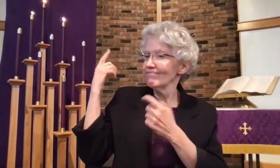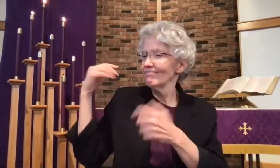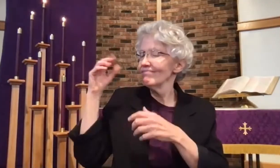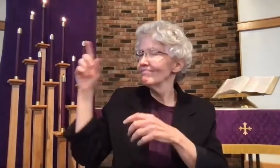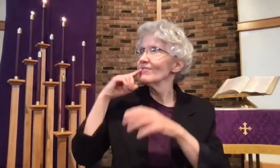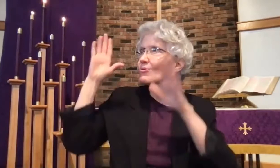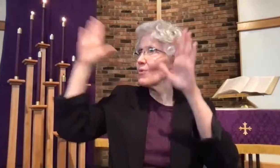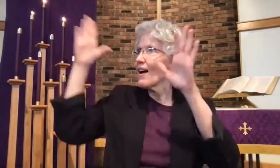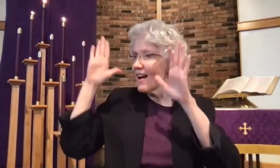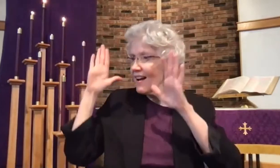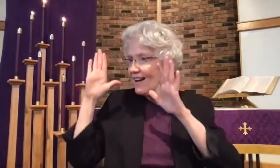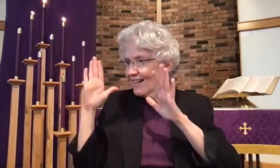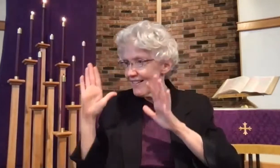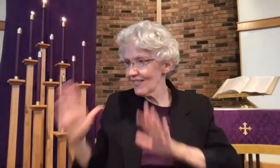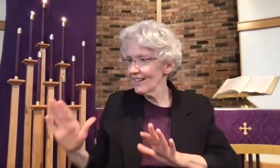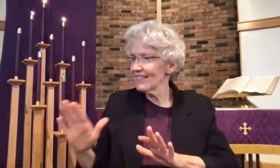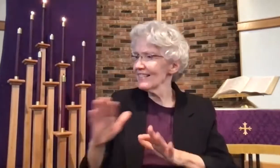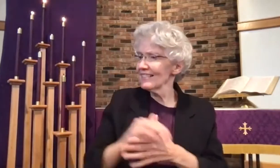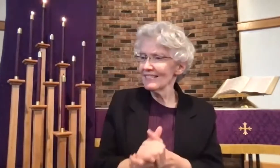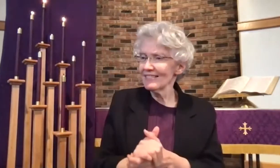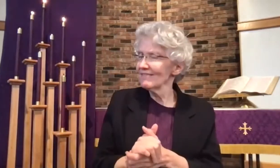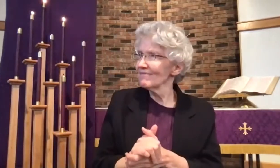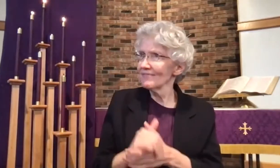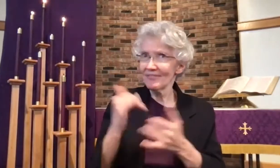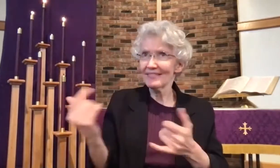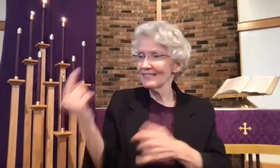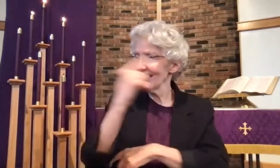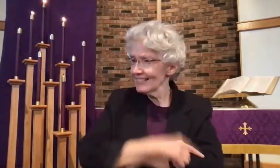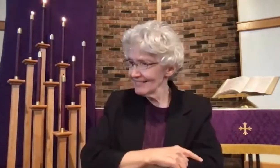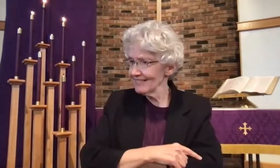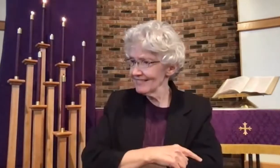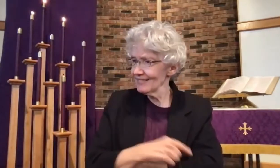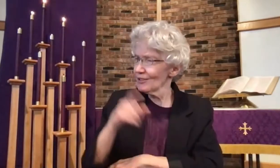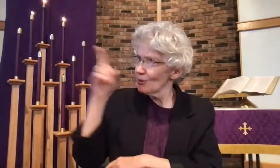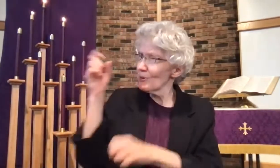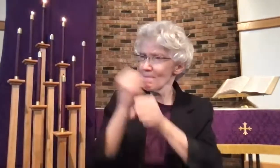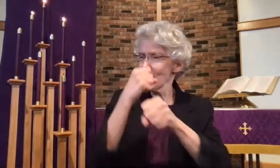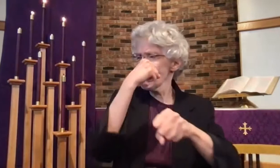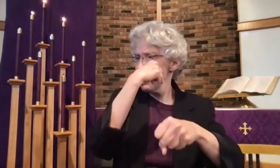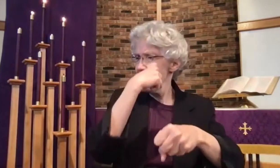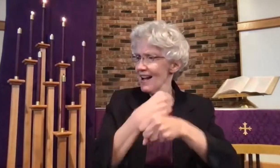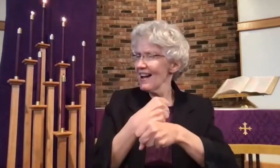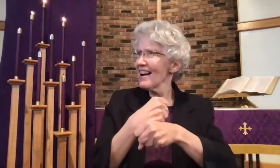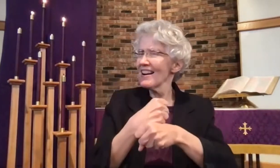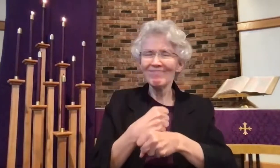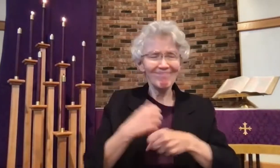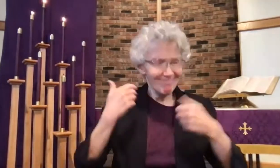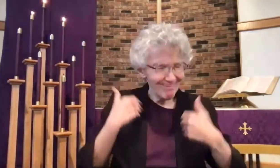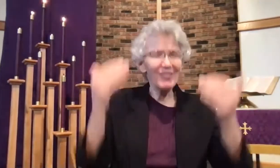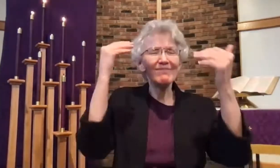our understanding. This is the day which you have made. Let us rejoice and be glad